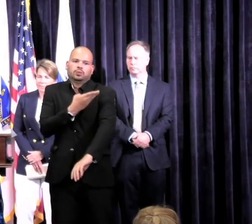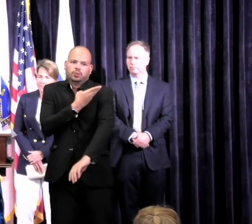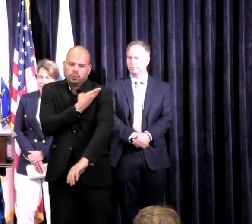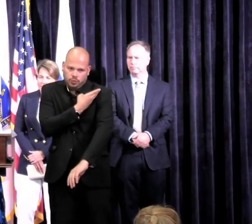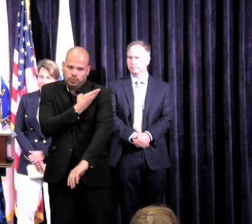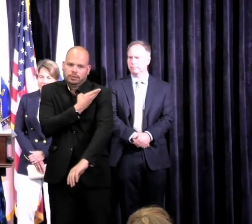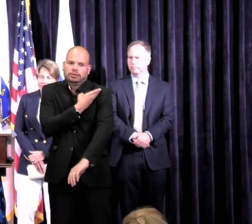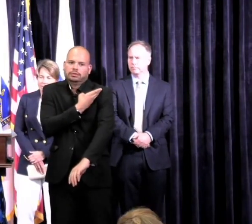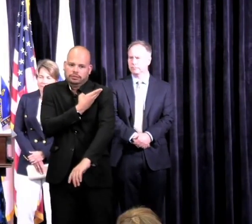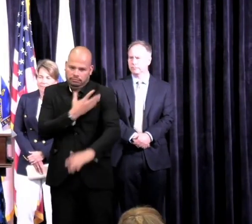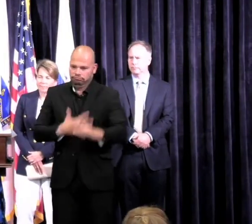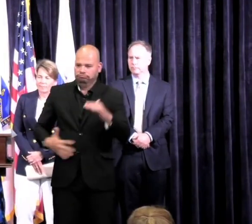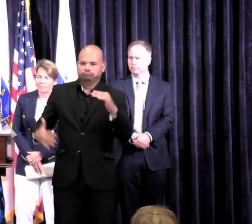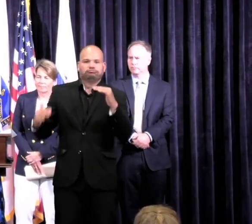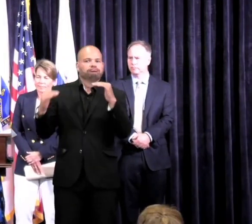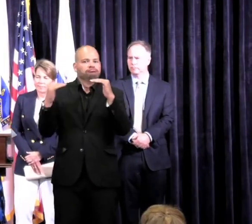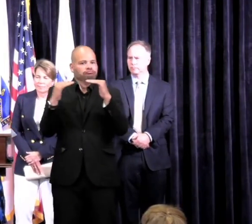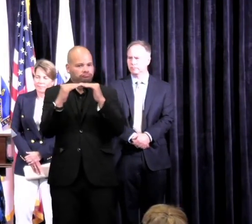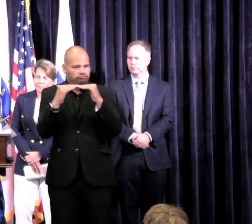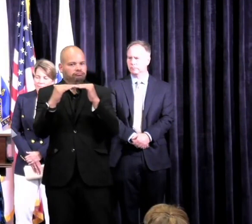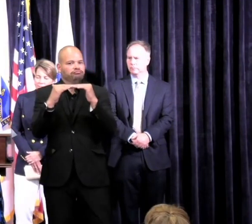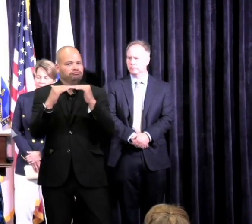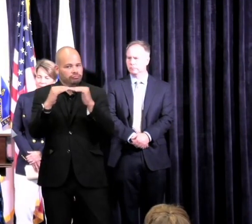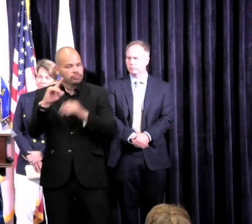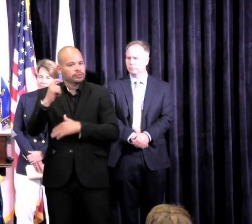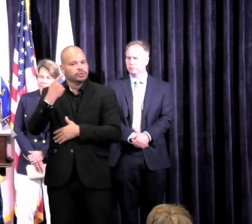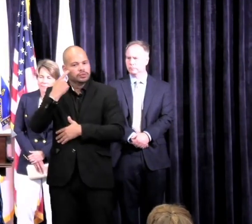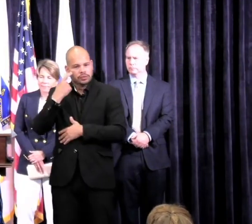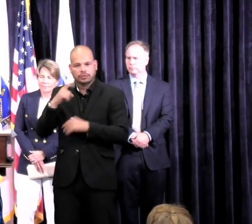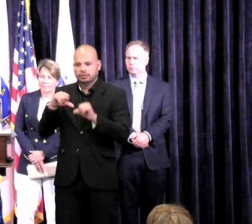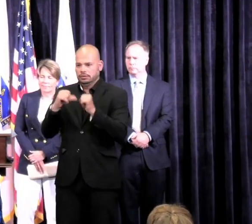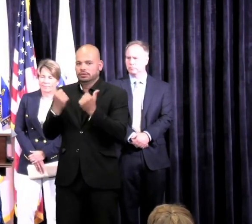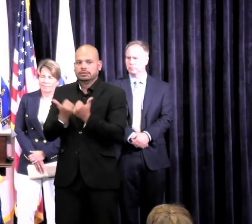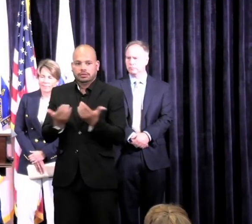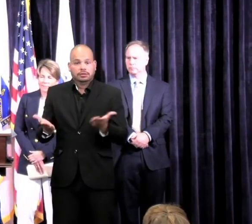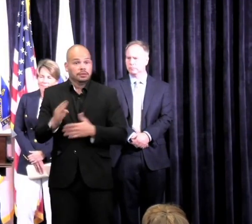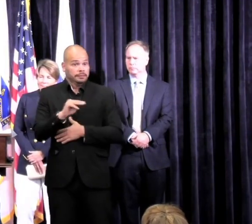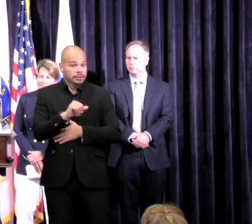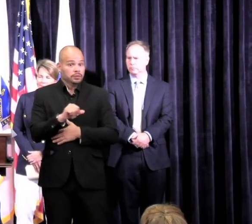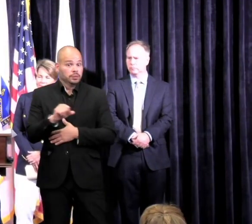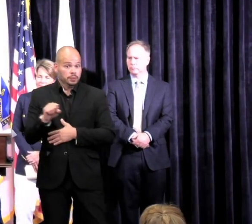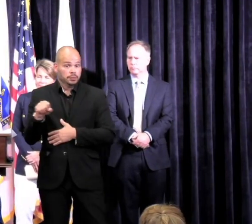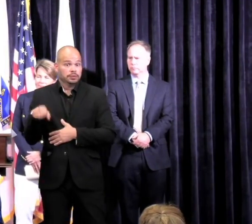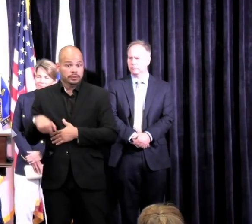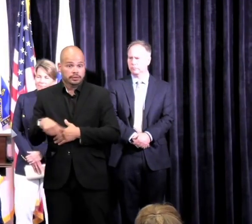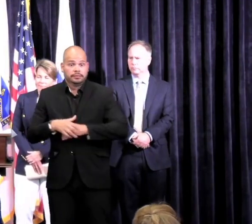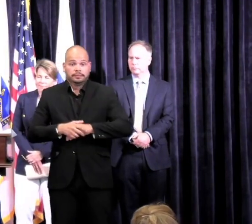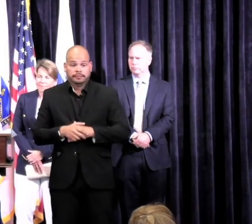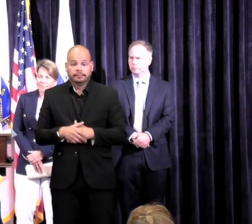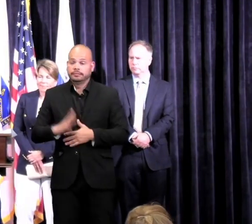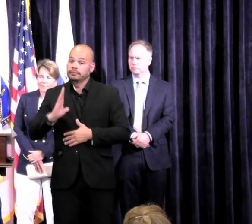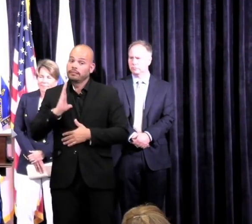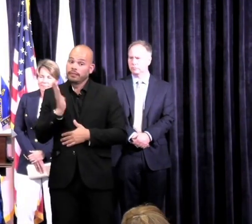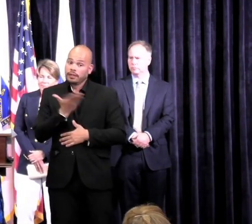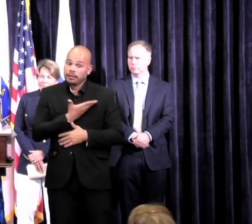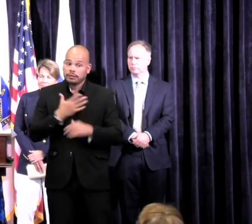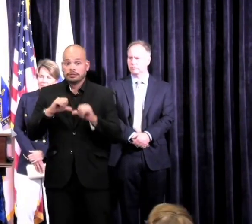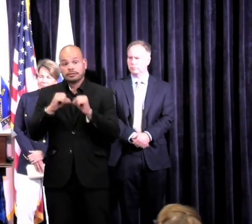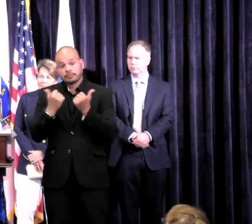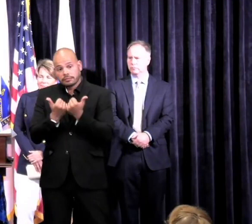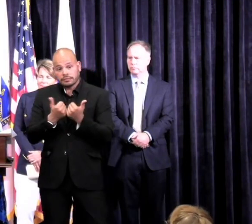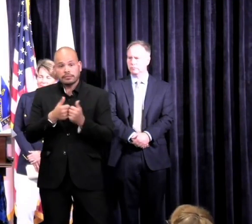Commonwealth still agent our agencies and every agency provides